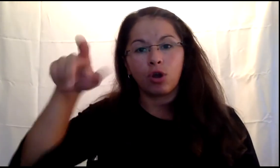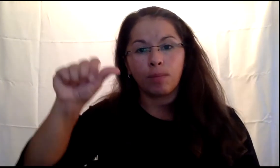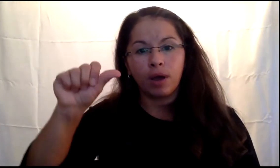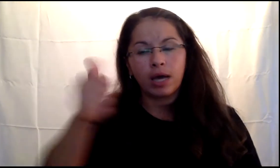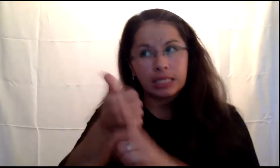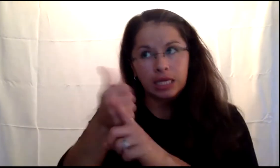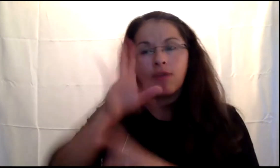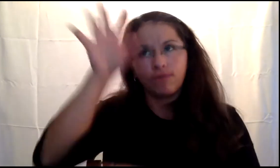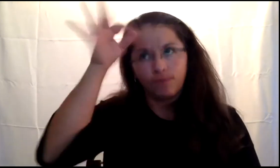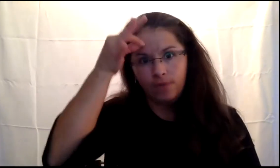and